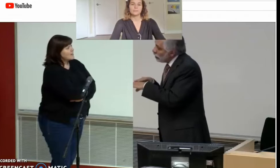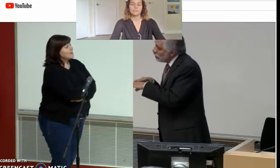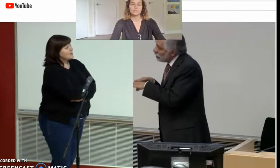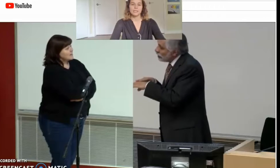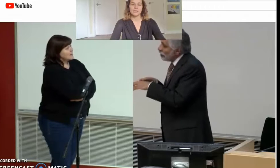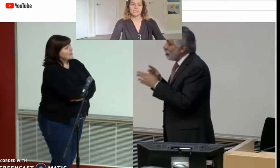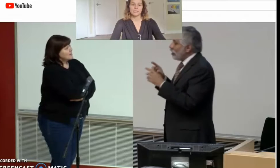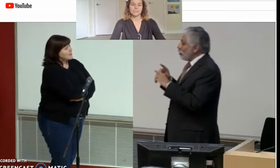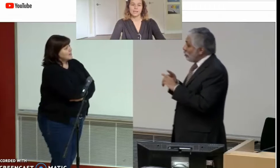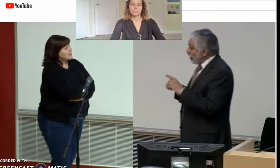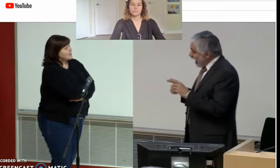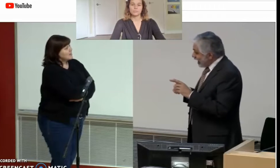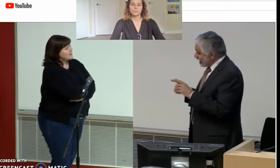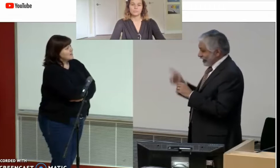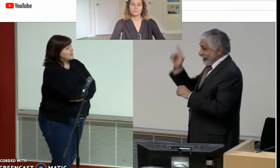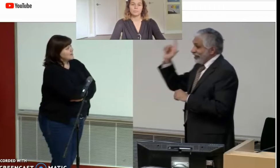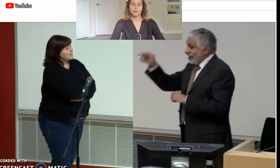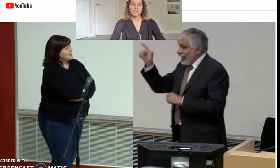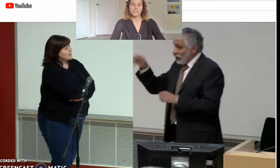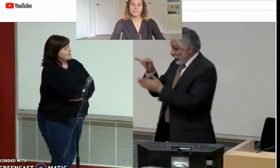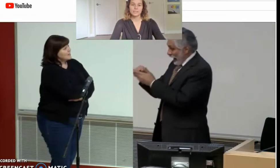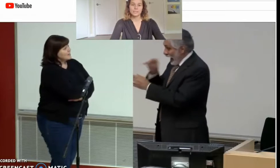to do what they think is natural. But